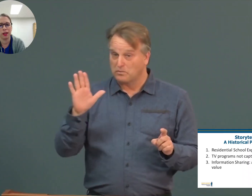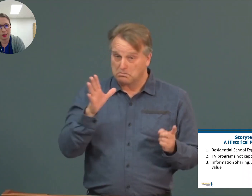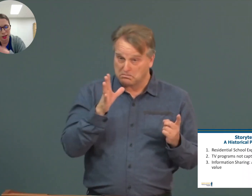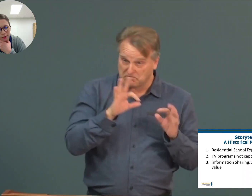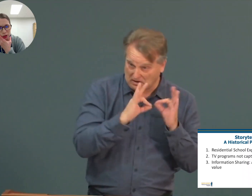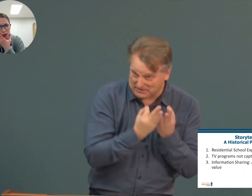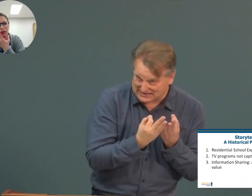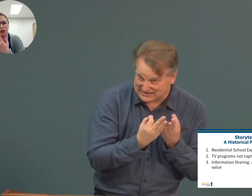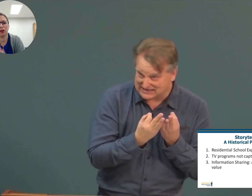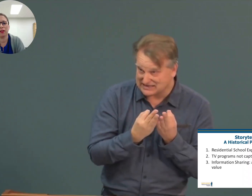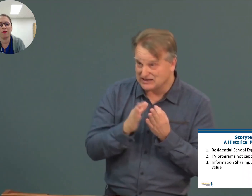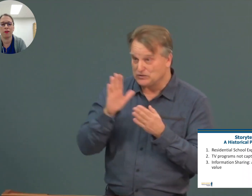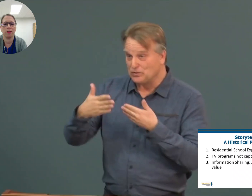The deaf children learn all that from